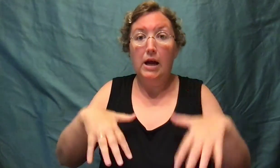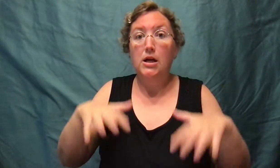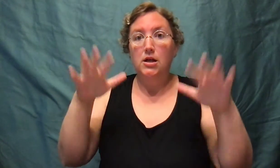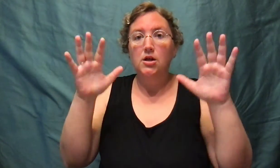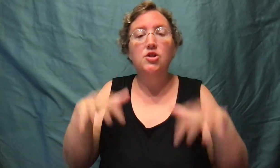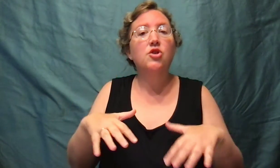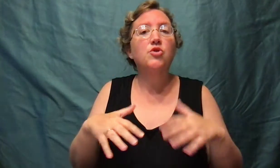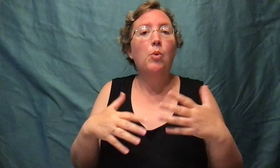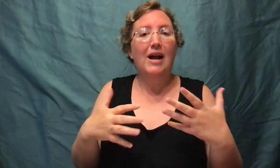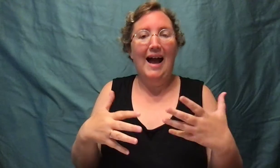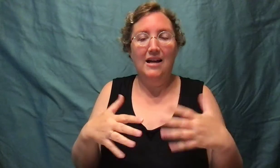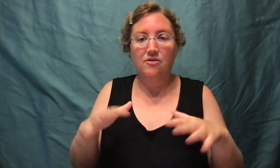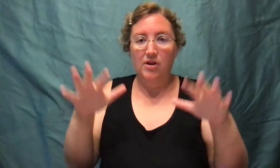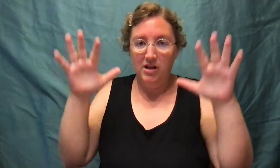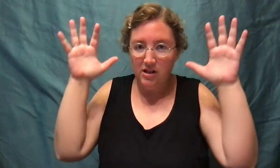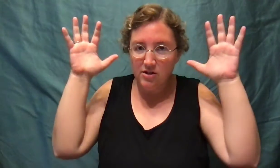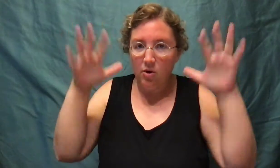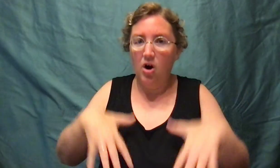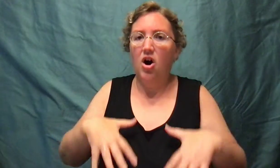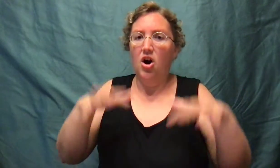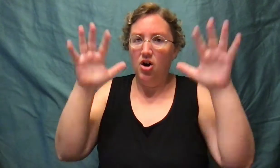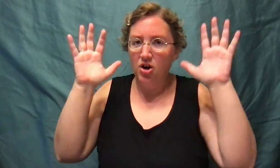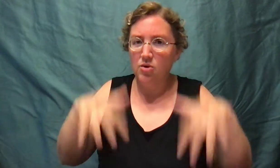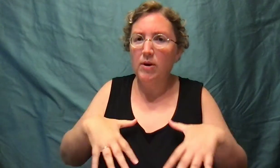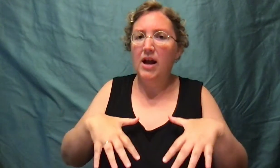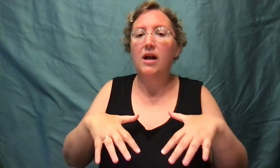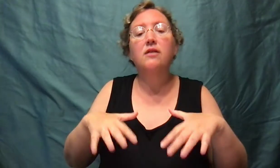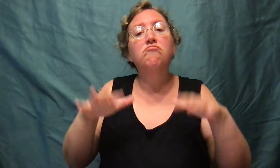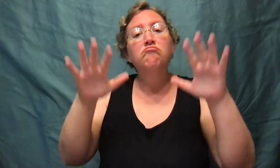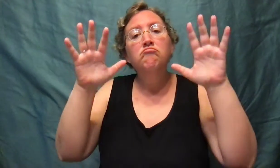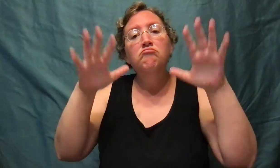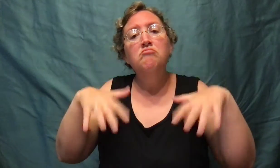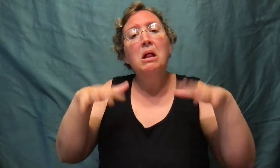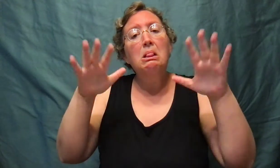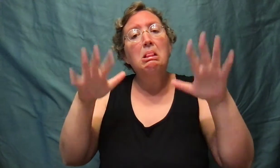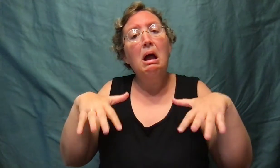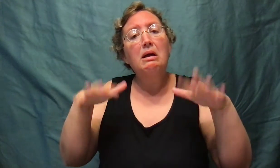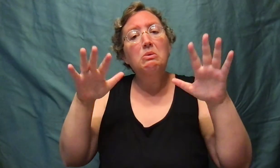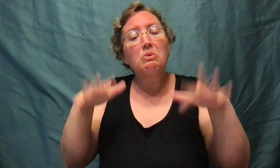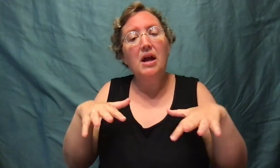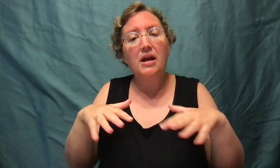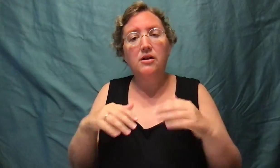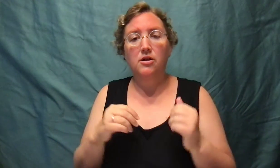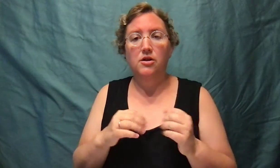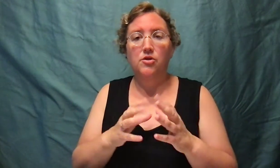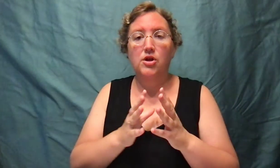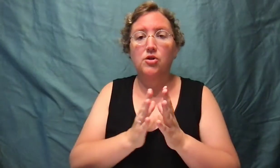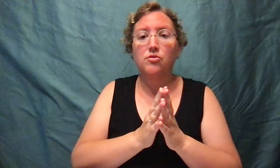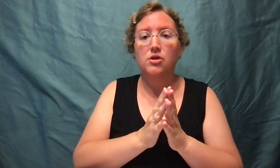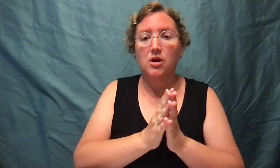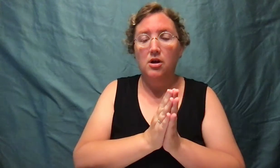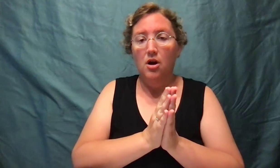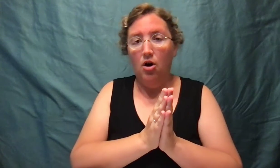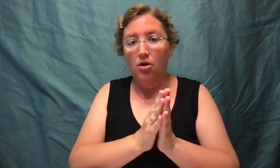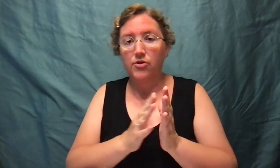rain shows what kind of rain it is. So a hard rain, light rain. You can use all those